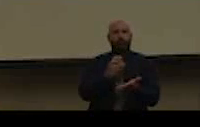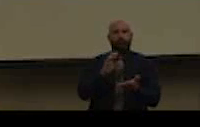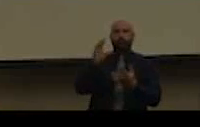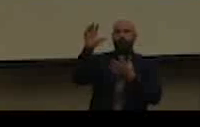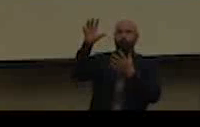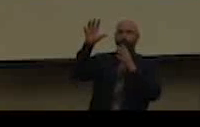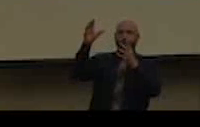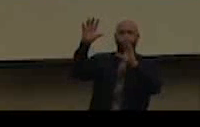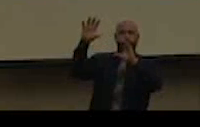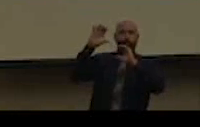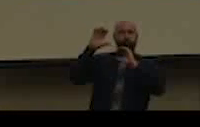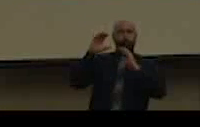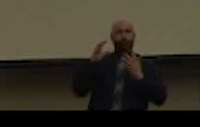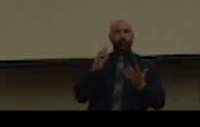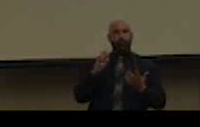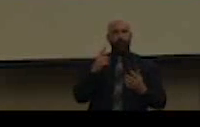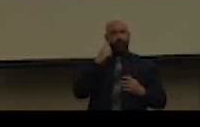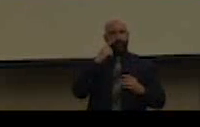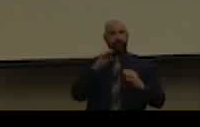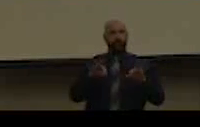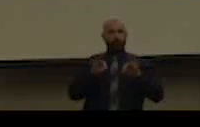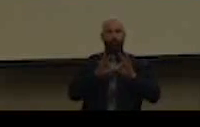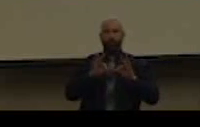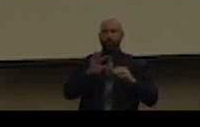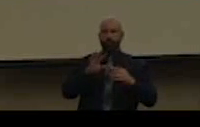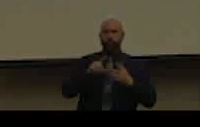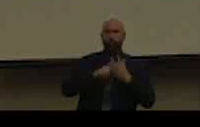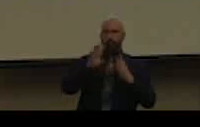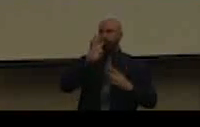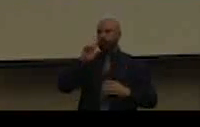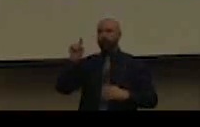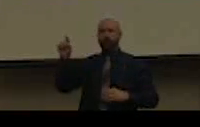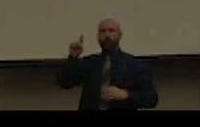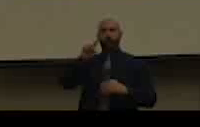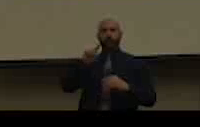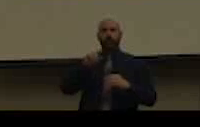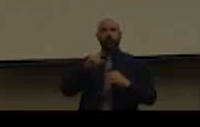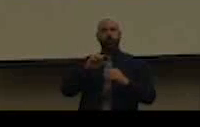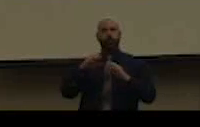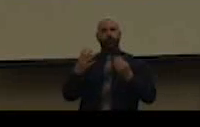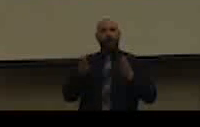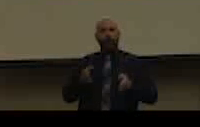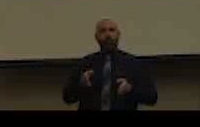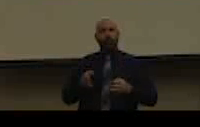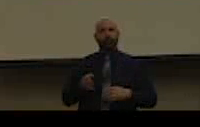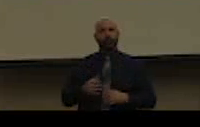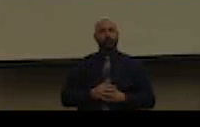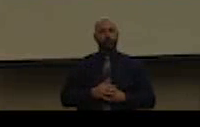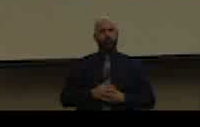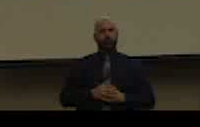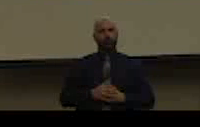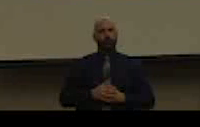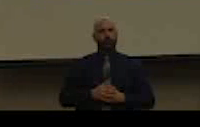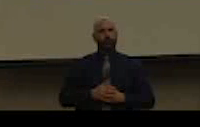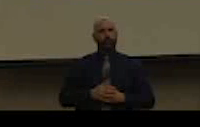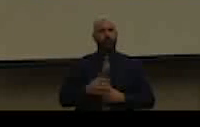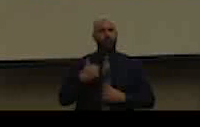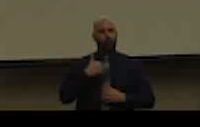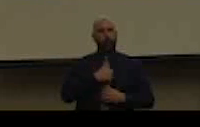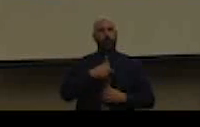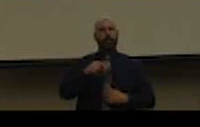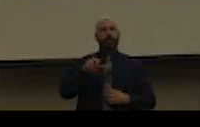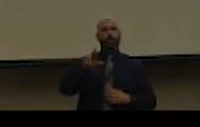why we started re-engaging family childcare. It's also why, though, we are re-engaging with type 1 and type 2 centers as